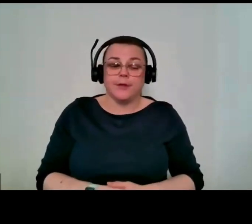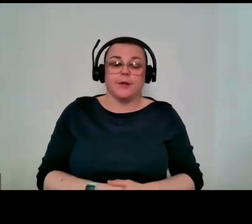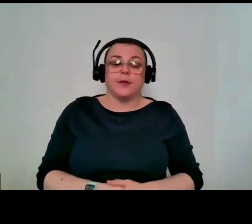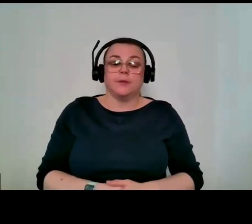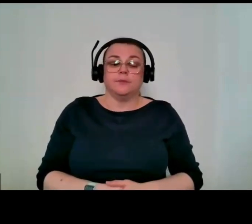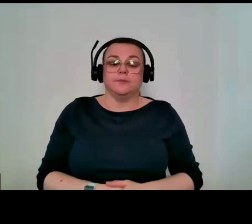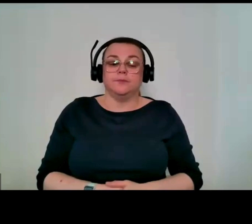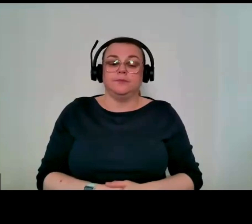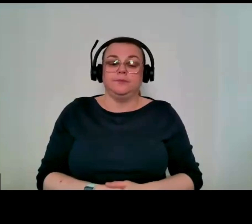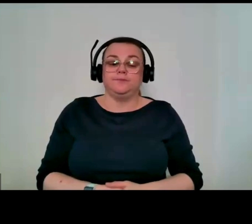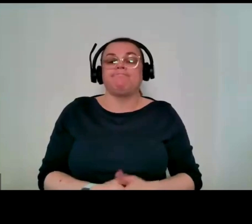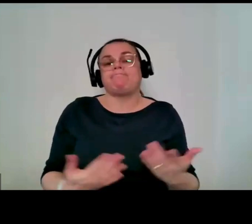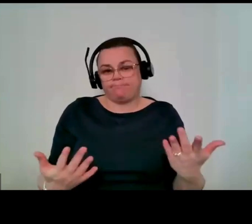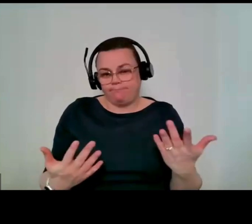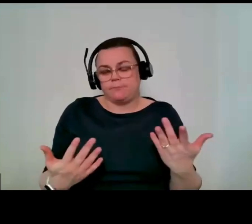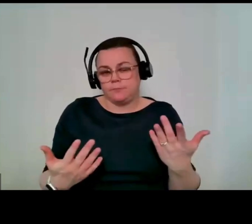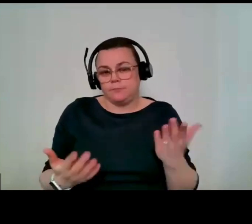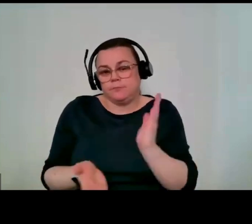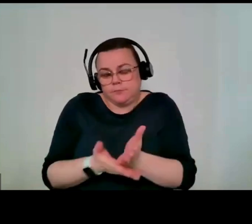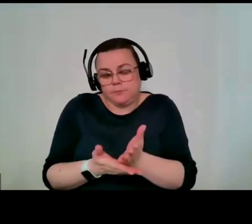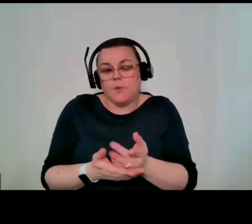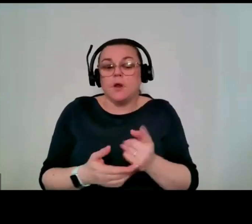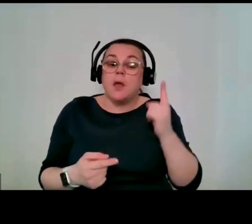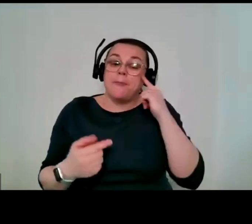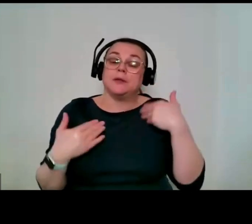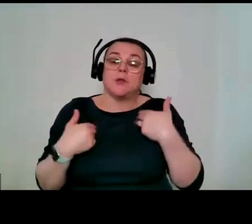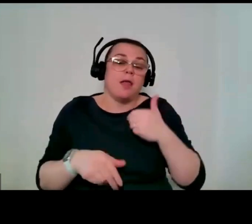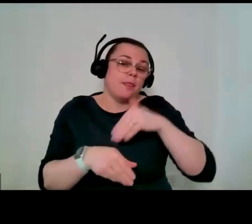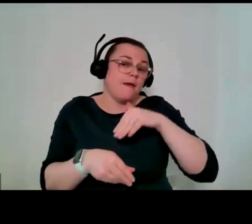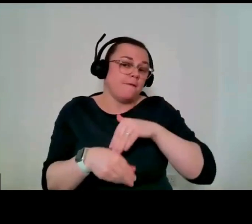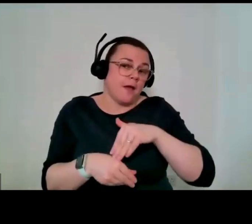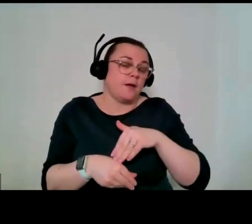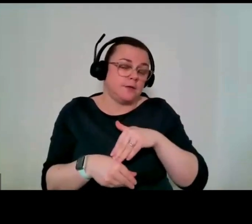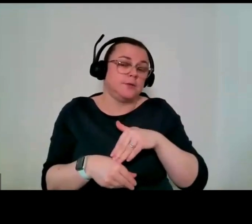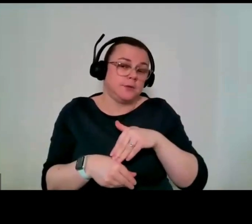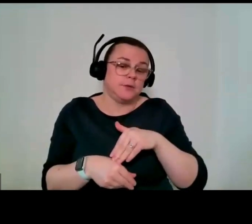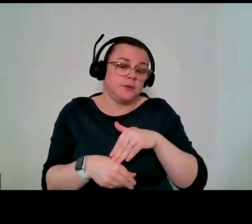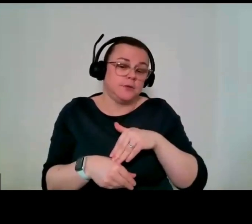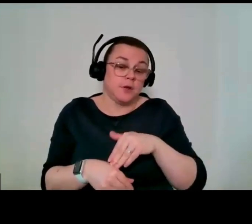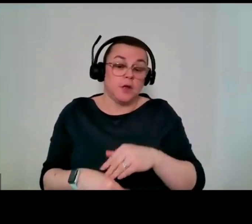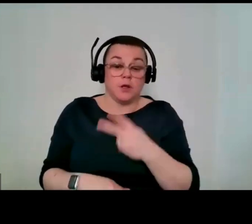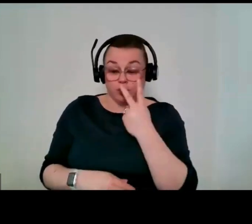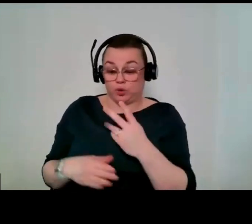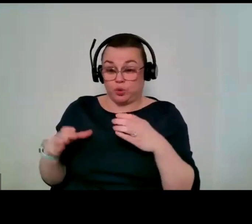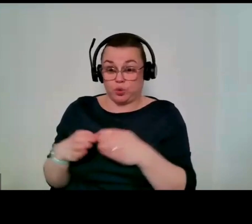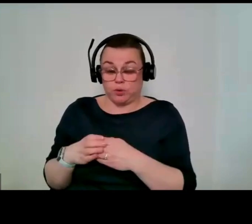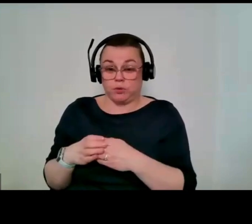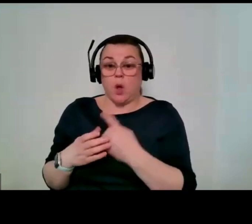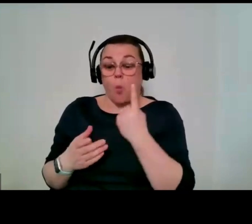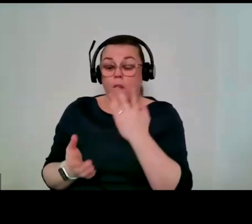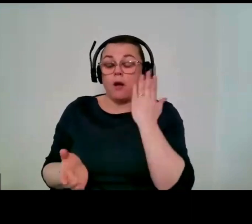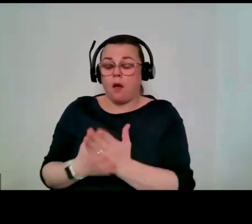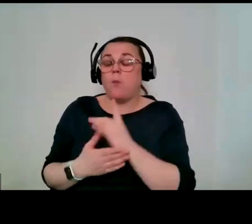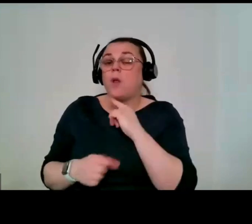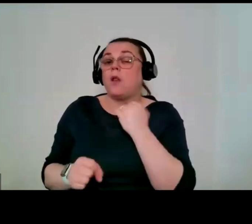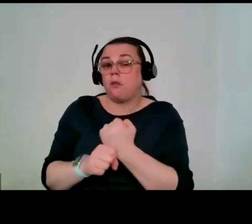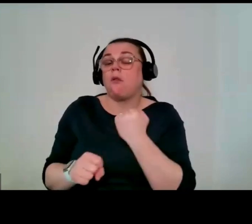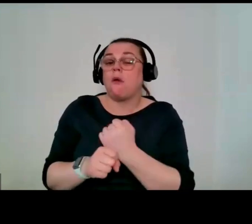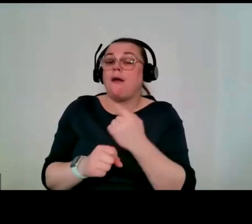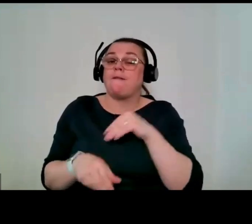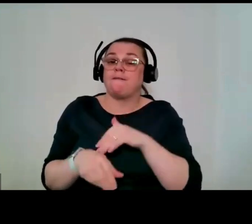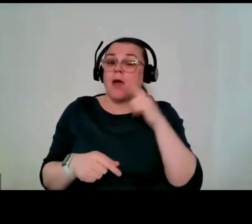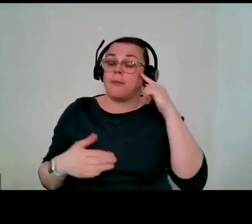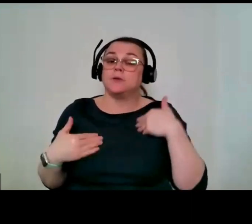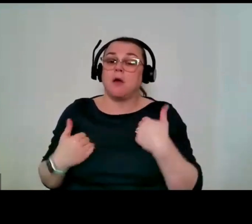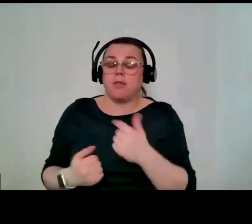And then not surprisingly, it can lead to mental health impact. 1 in 2 of us suffer from mental health impact because